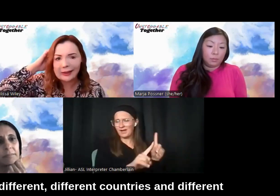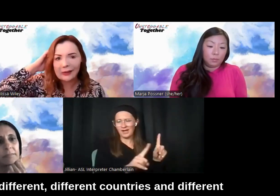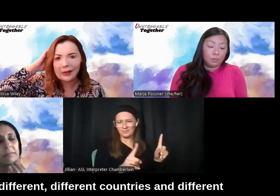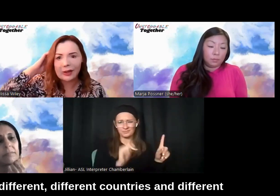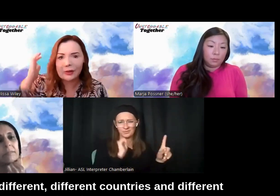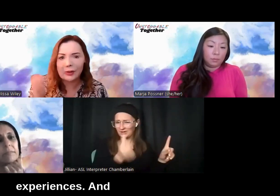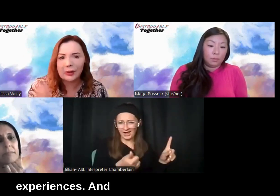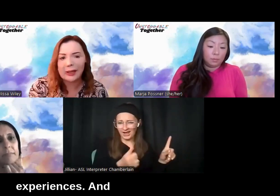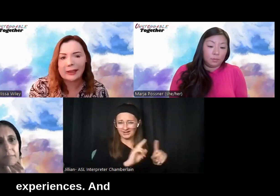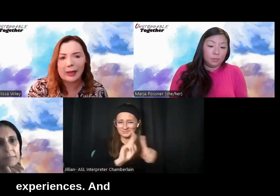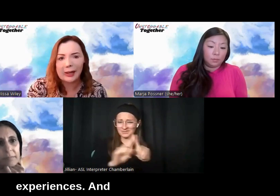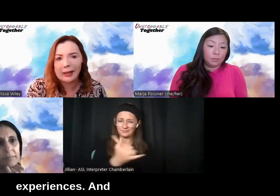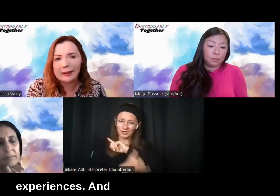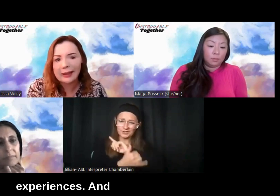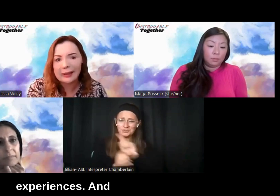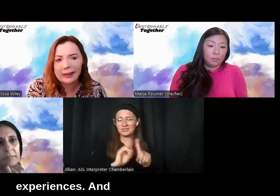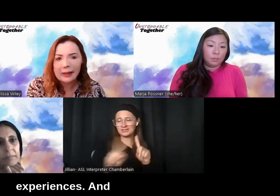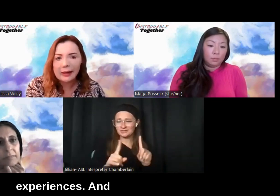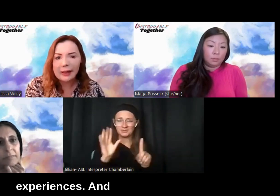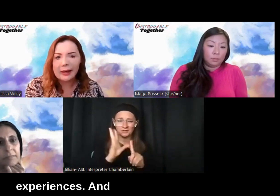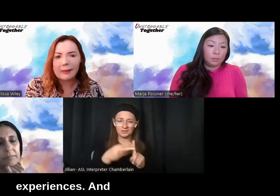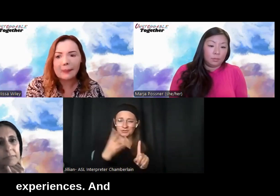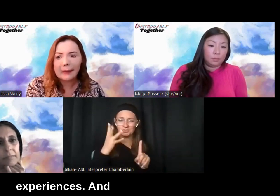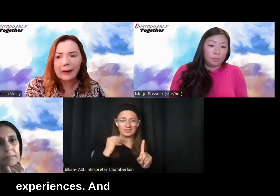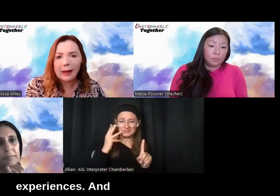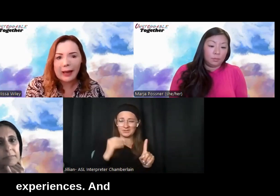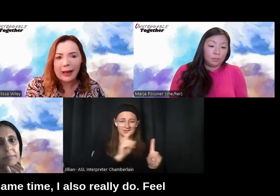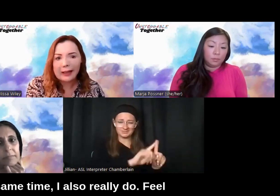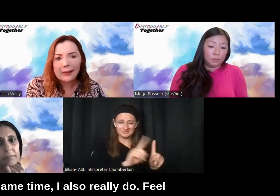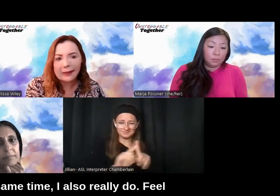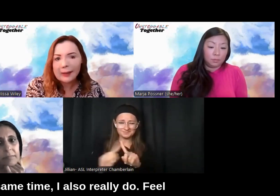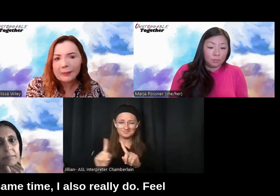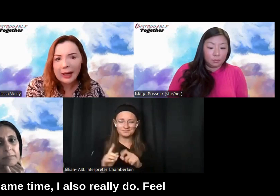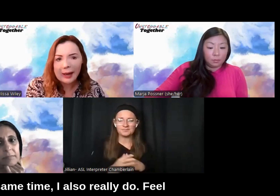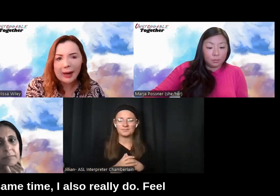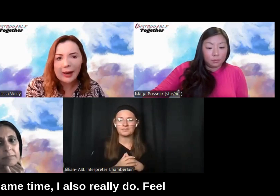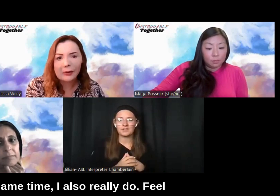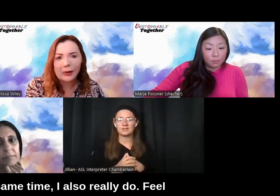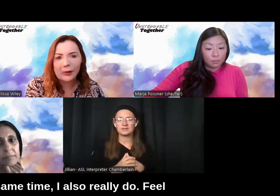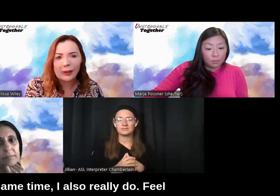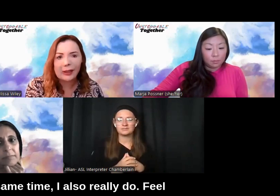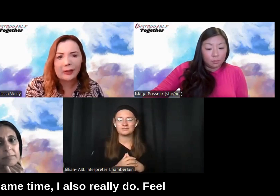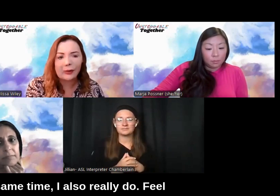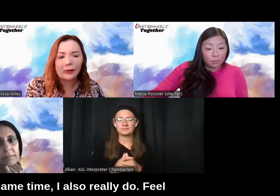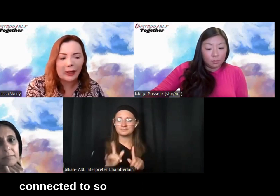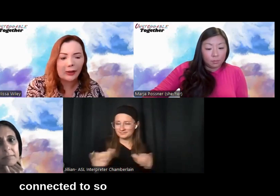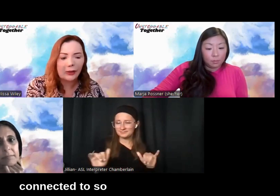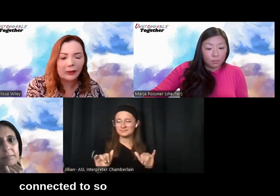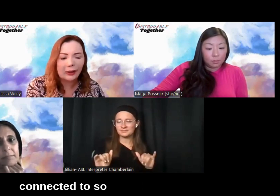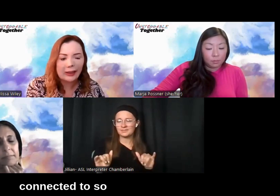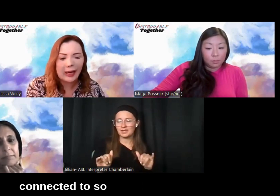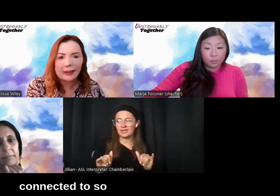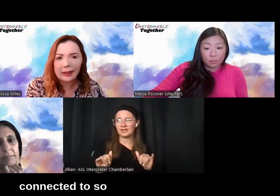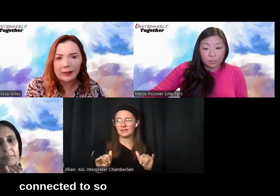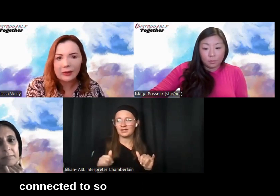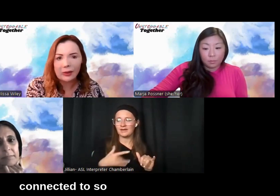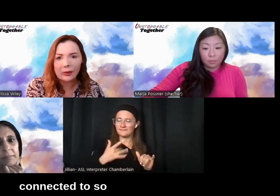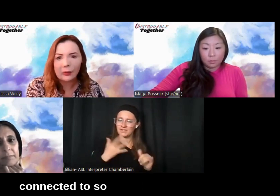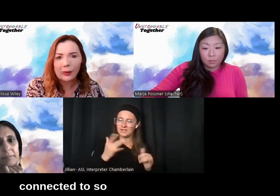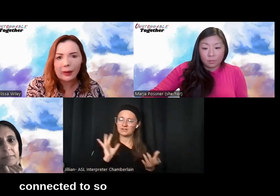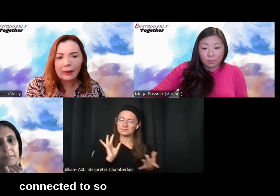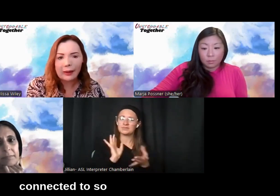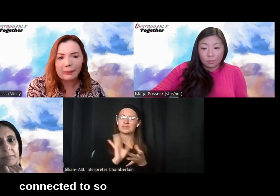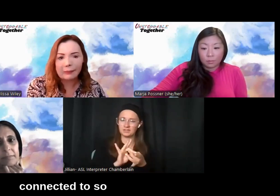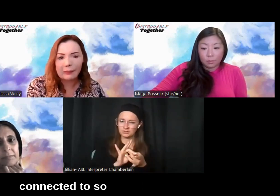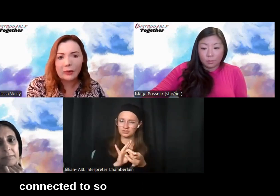countries and different cultural experiences. And at the same time, I also really do feel connected